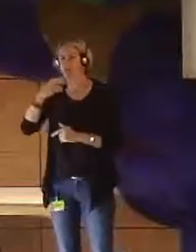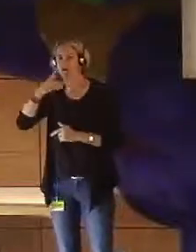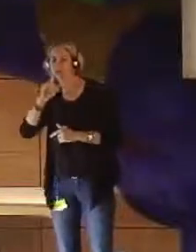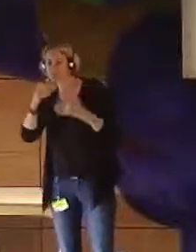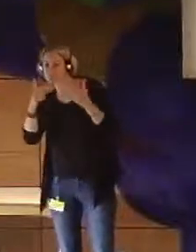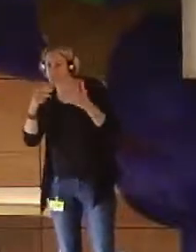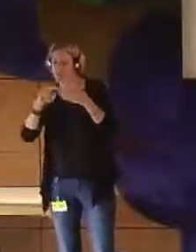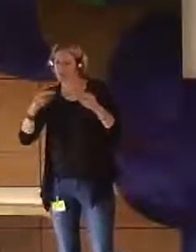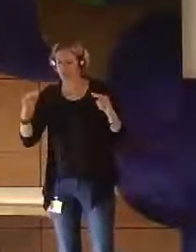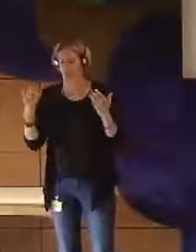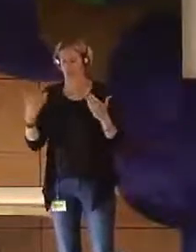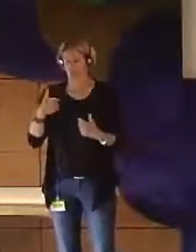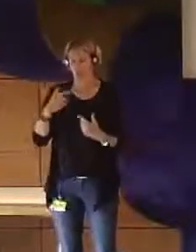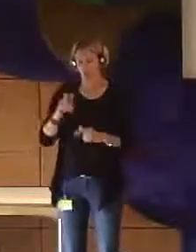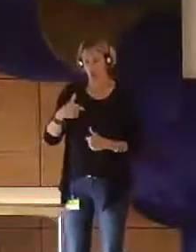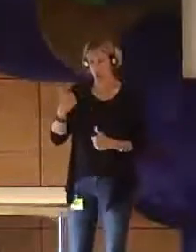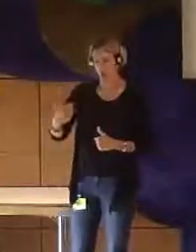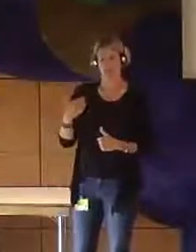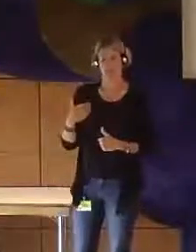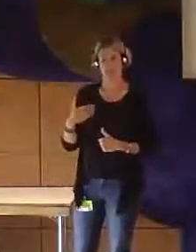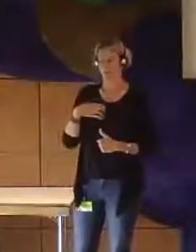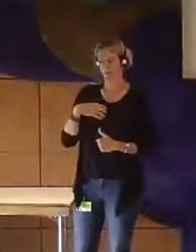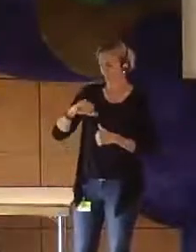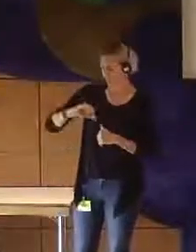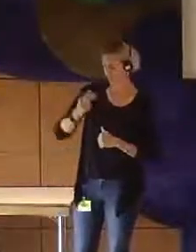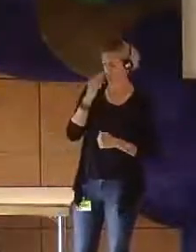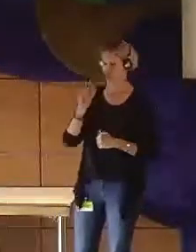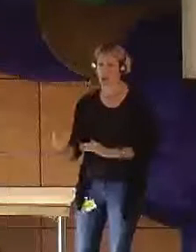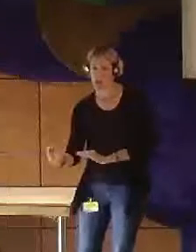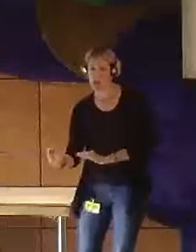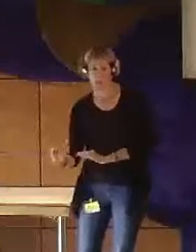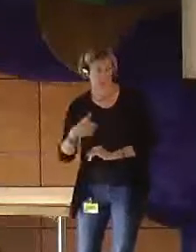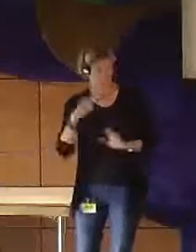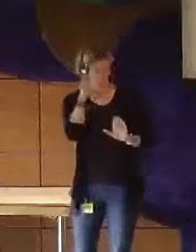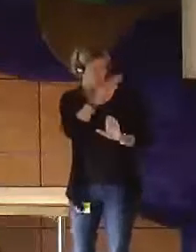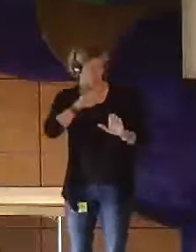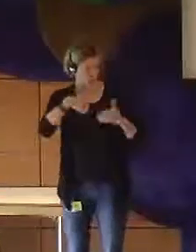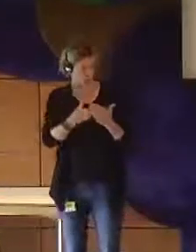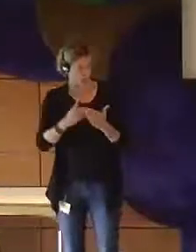your experience in Germany, that patients are being diagnosed hopefully shortly after birth?